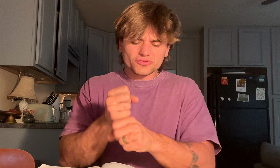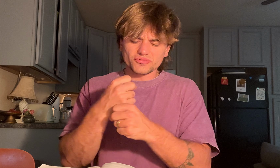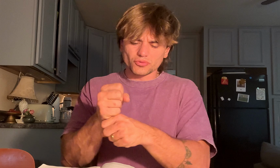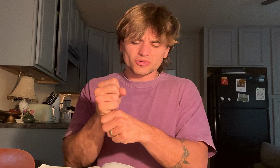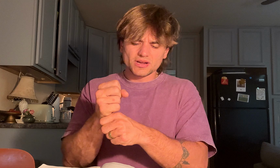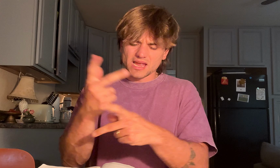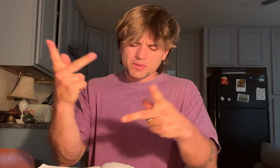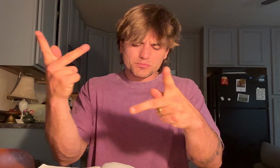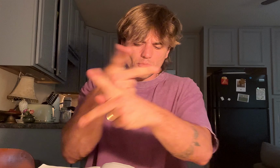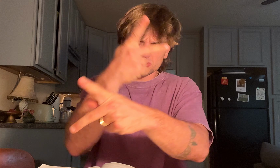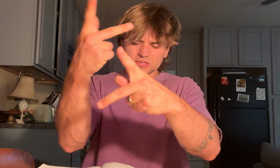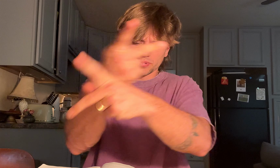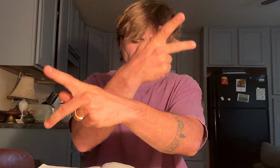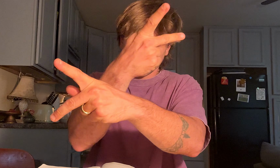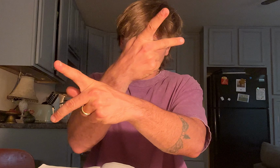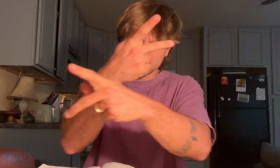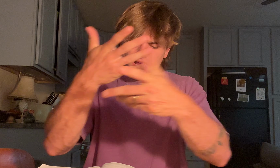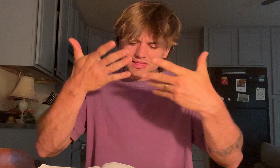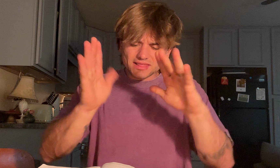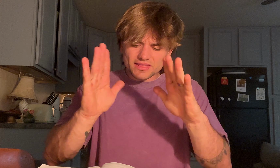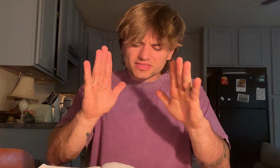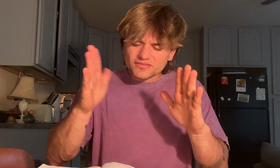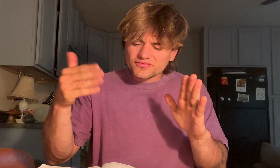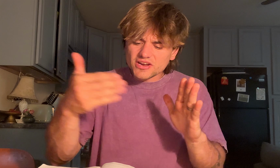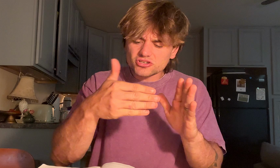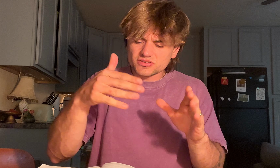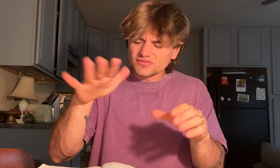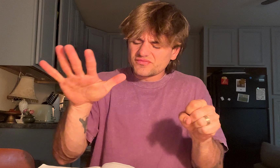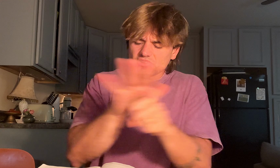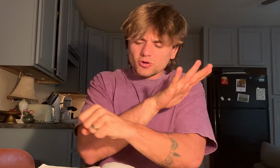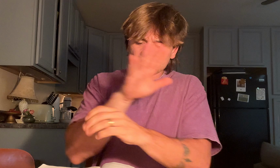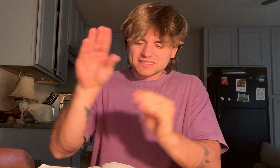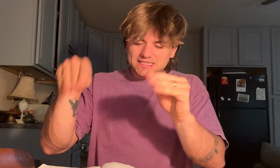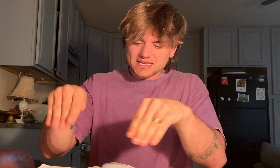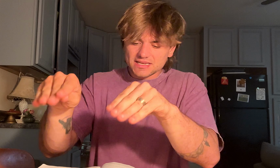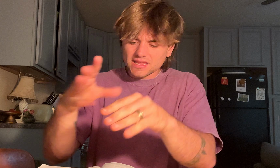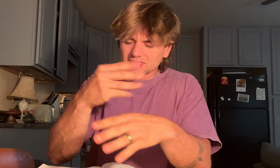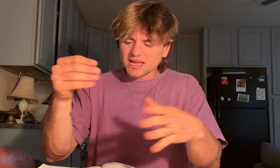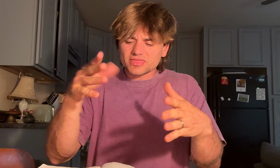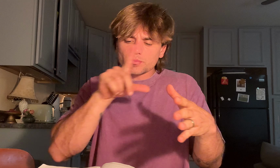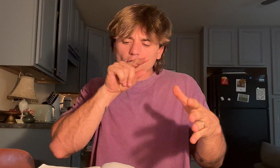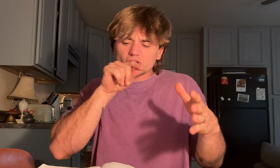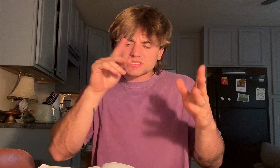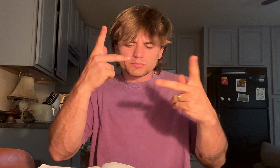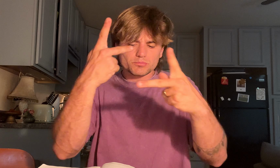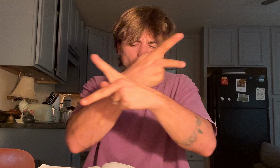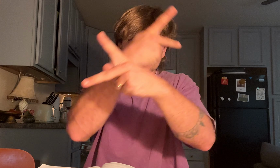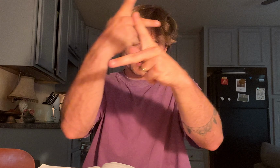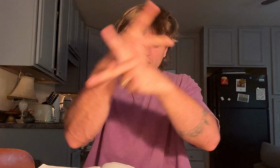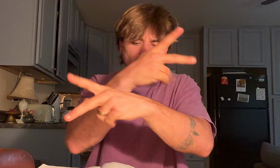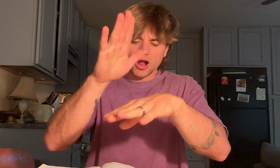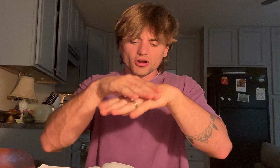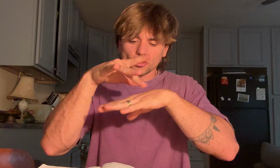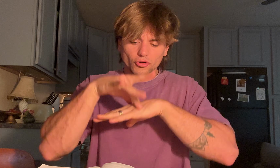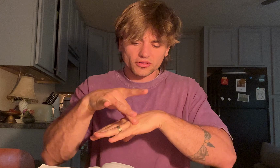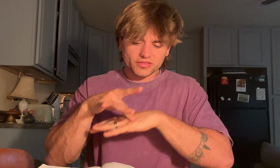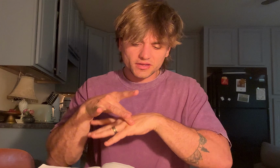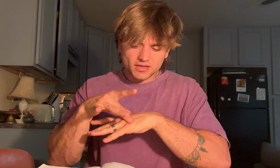fruitful and multiply. Let the fish fill the seas, and let the birds multiply on earth."